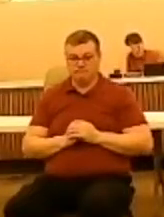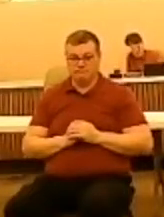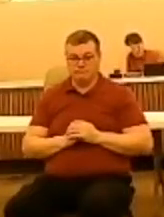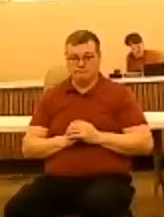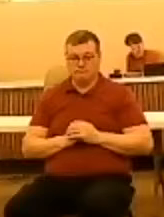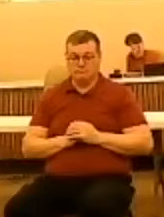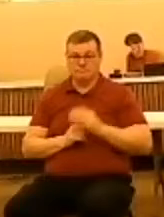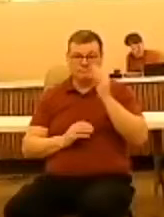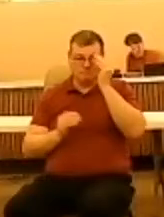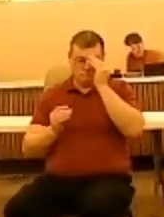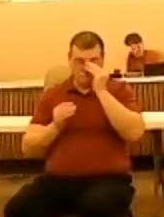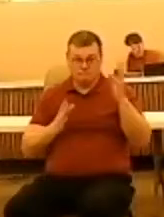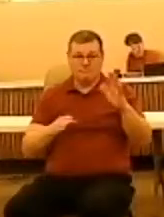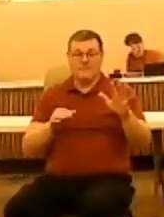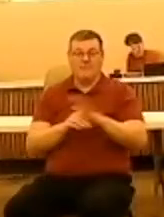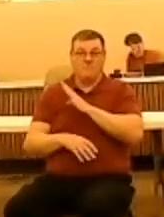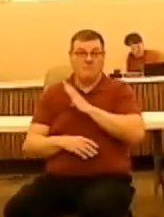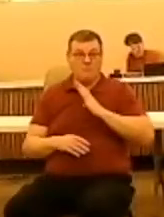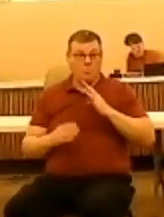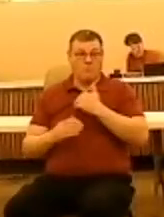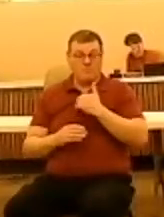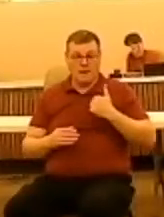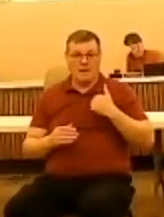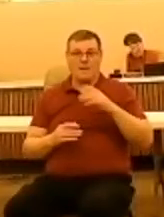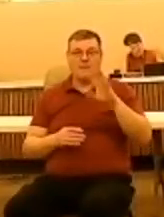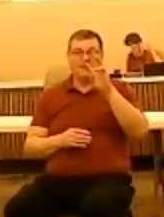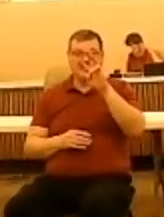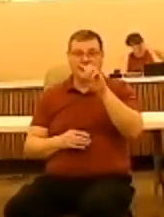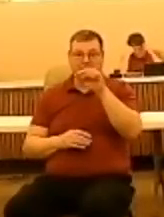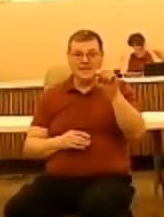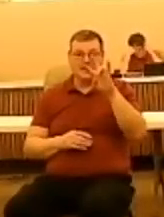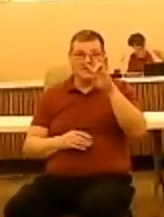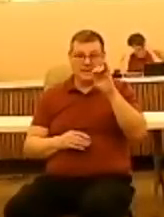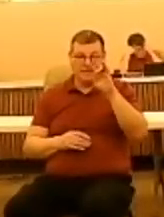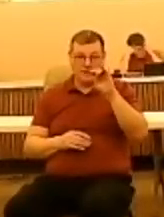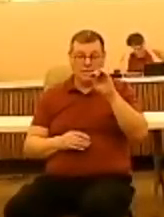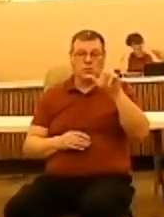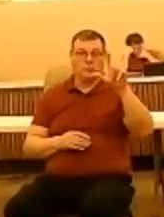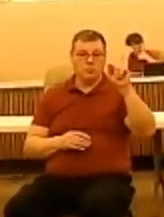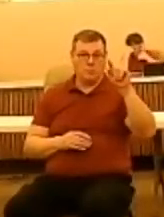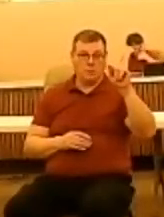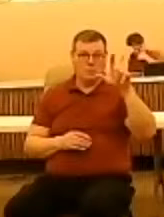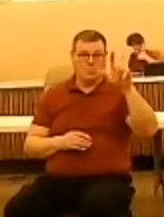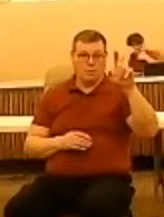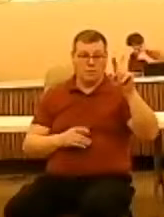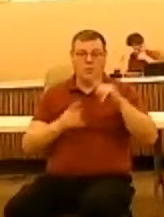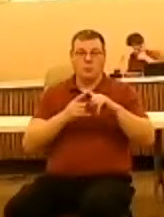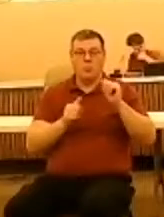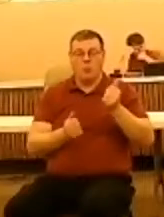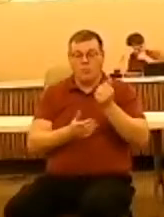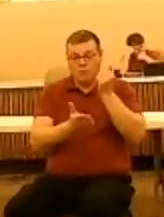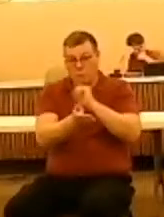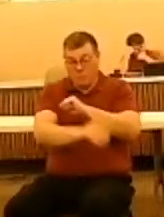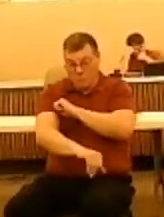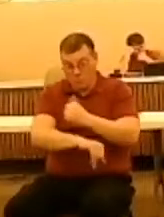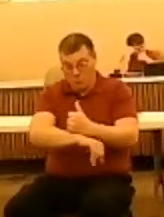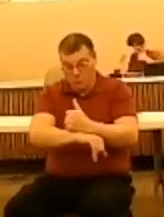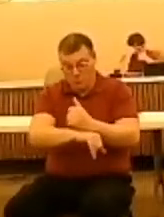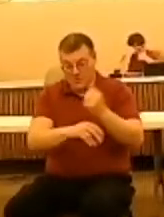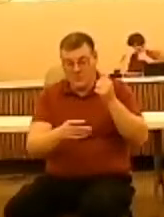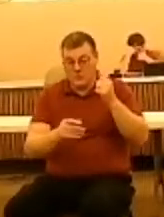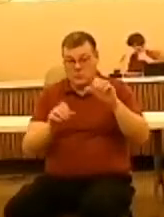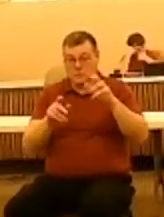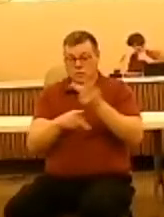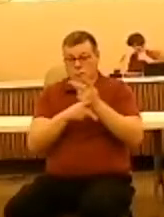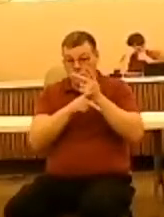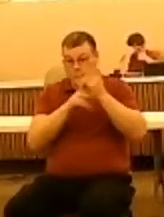Supervisor Schultz and fellow board members, I have Resolution 6-70, 2021, to authorize the supervisors to execute a